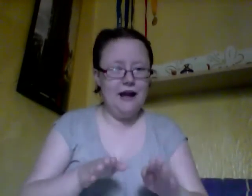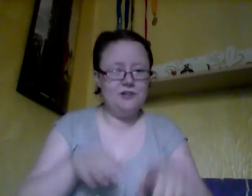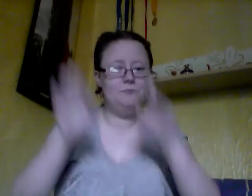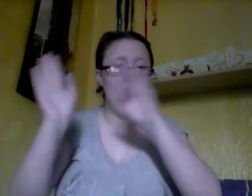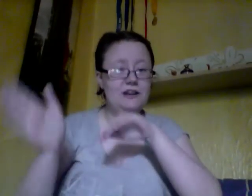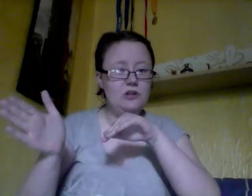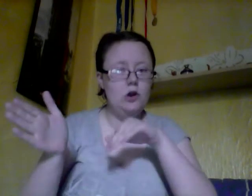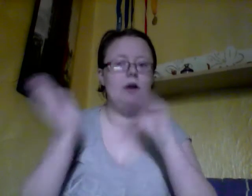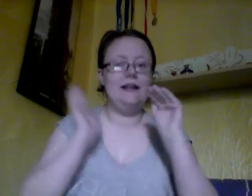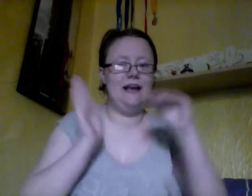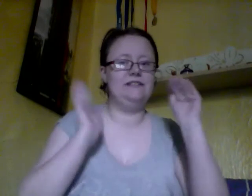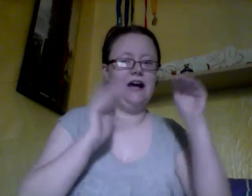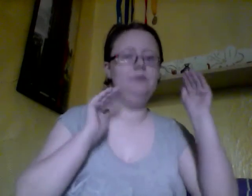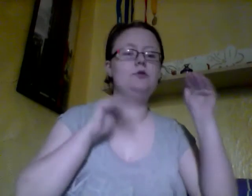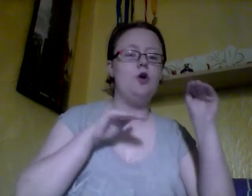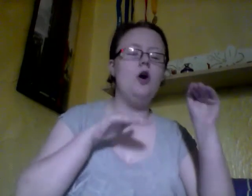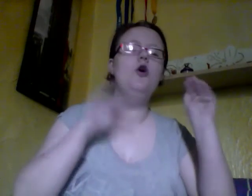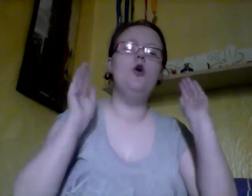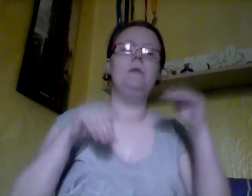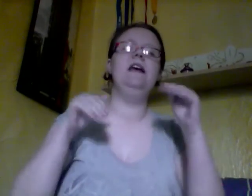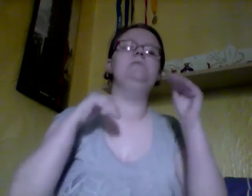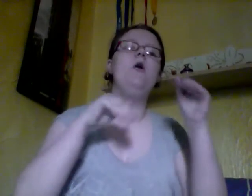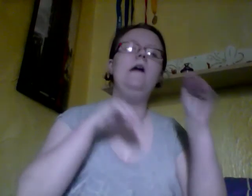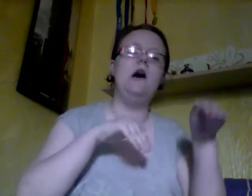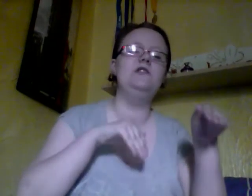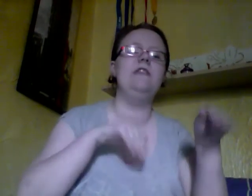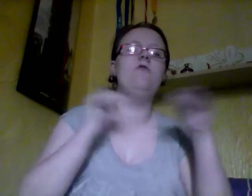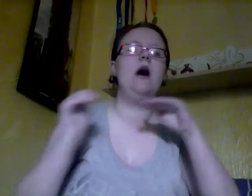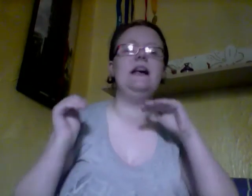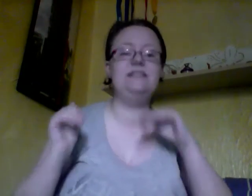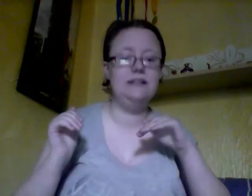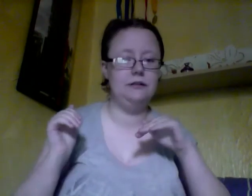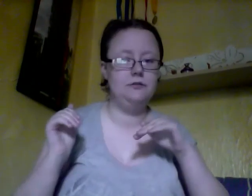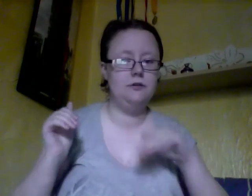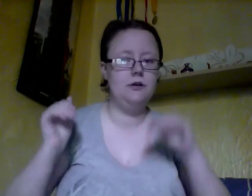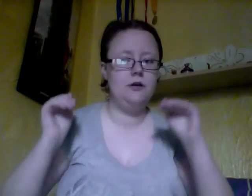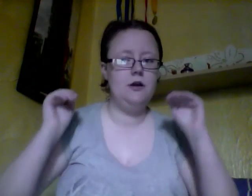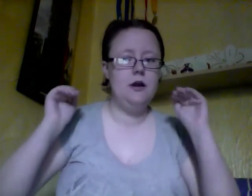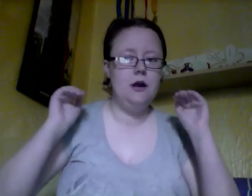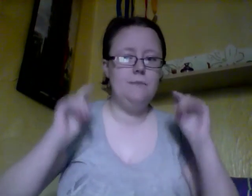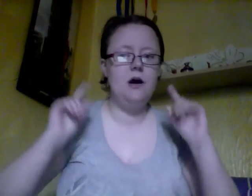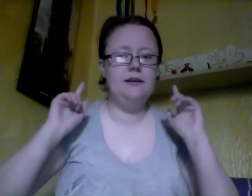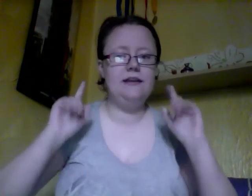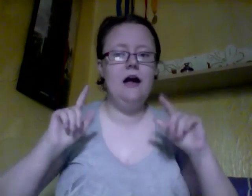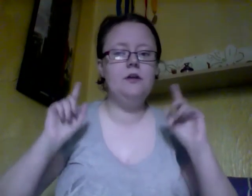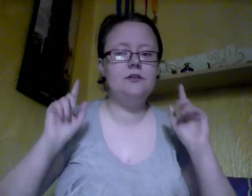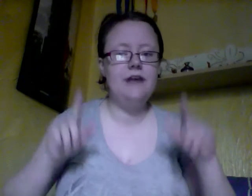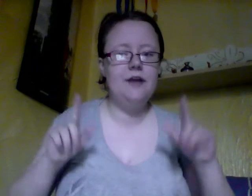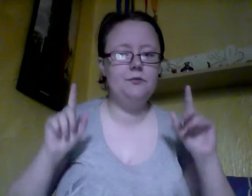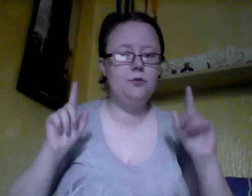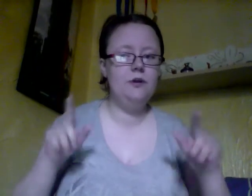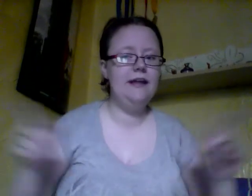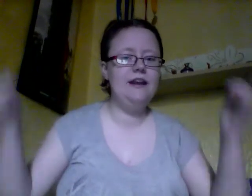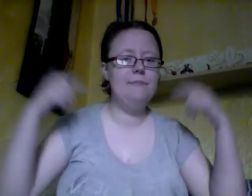who plays Sherlock, kissed Andrew Scott, who plays Moriarty, for a scene. But the character's kiss was only in the mind